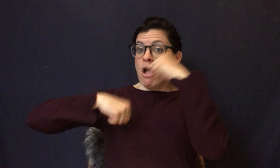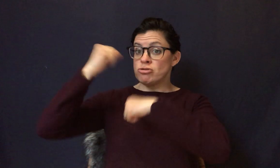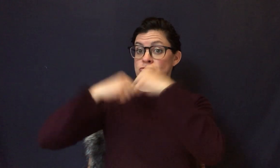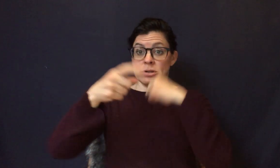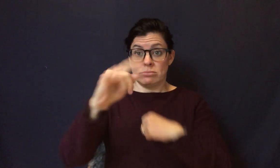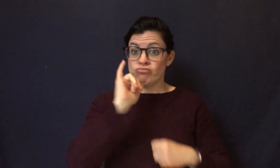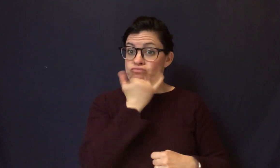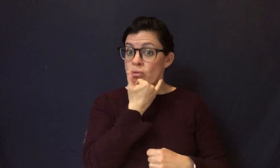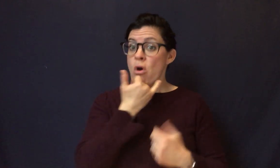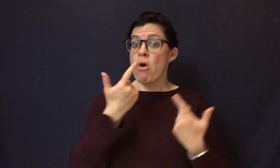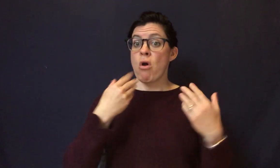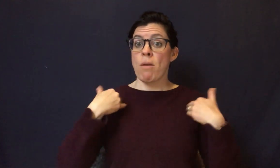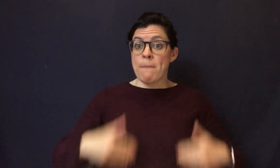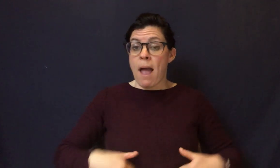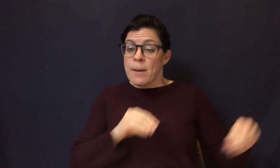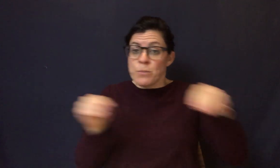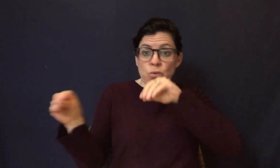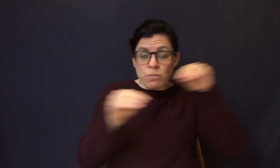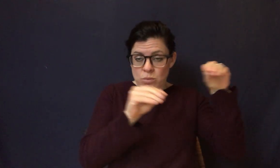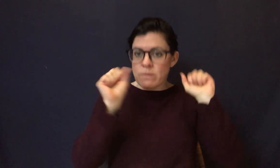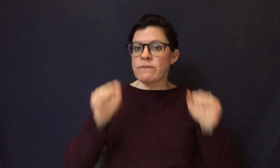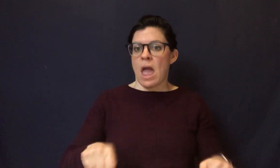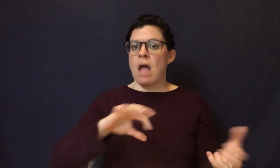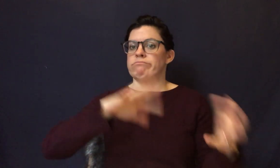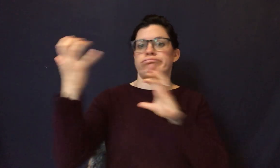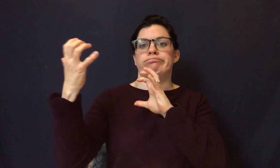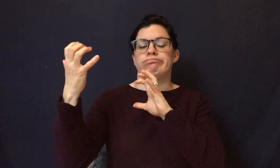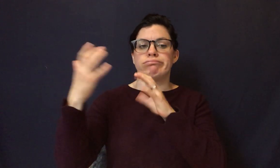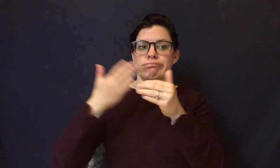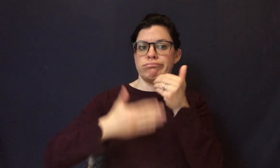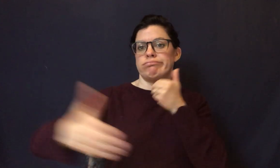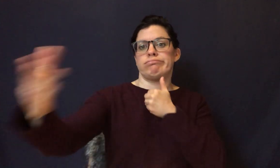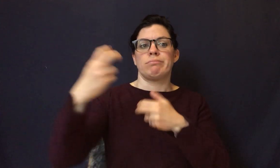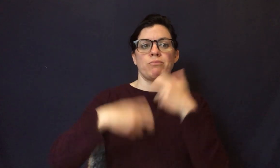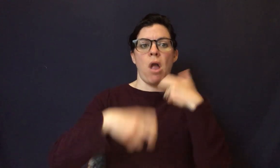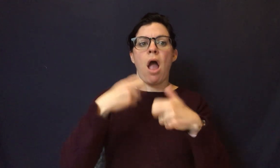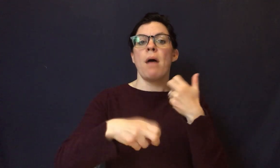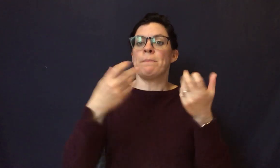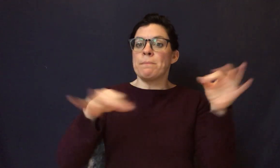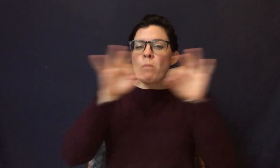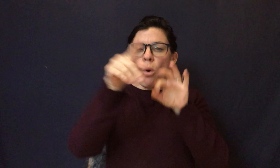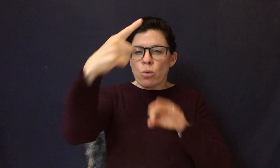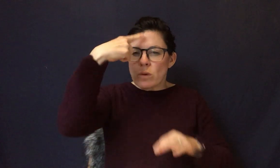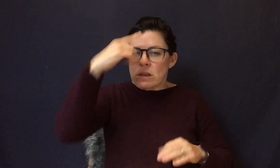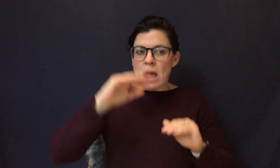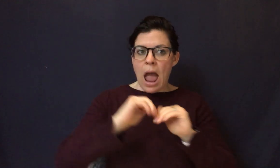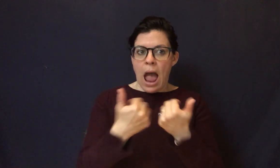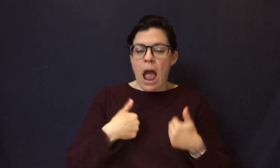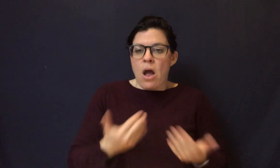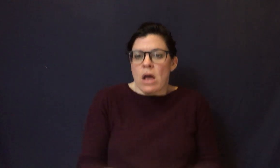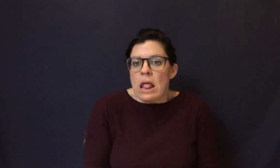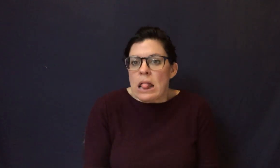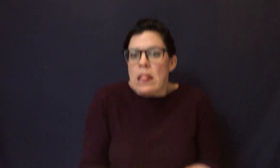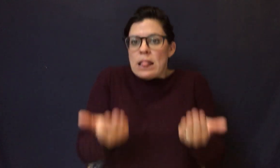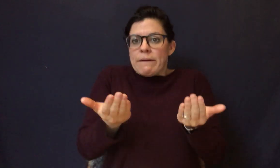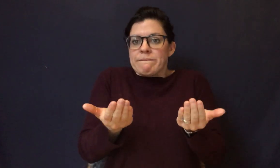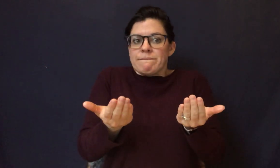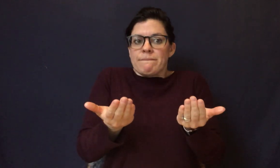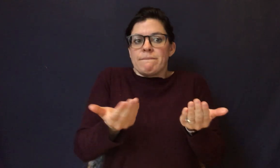Lifting, okay, carrying, whatever the case may be. They want you to do it in a right, healthy manner, okay, so